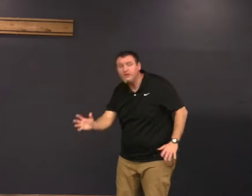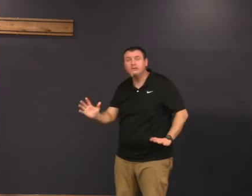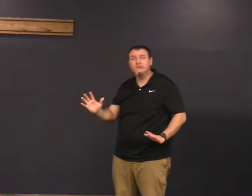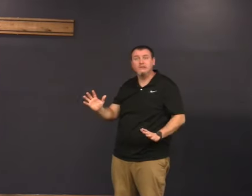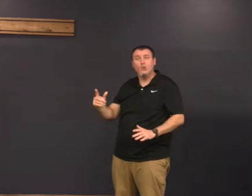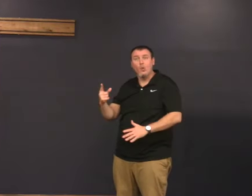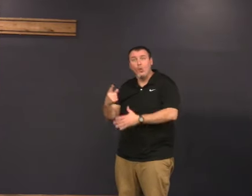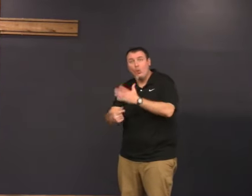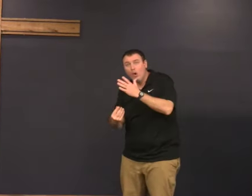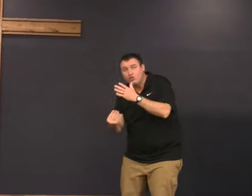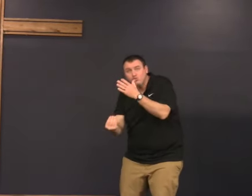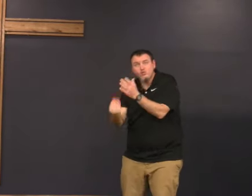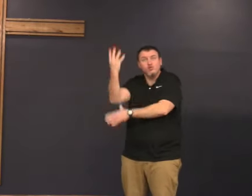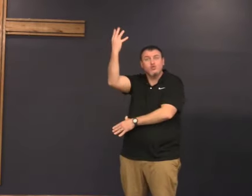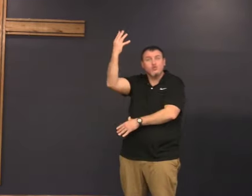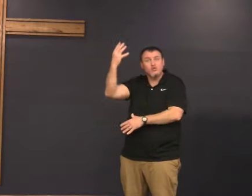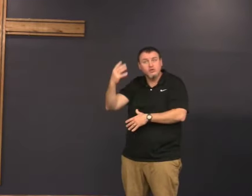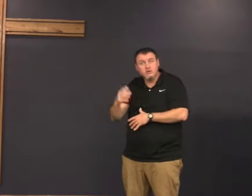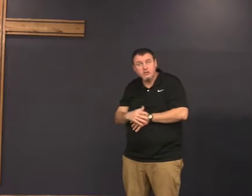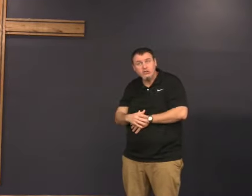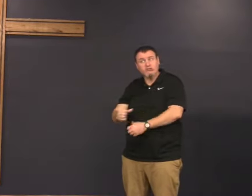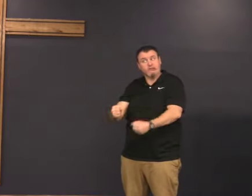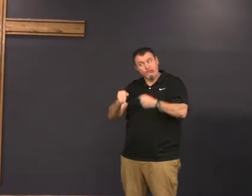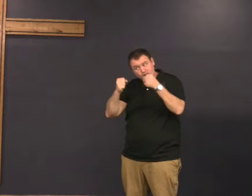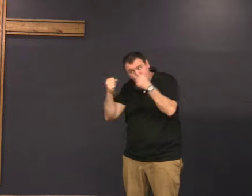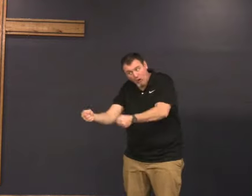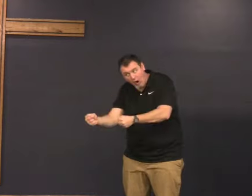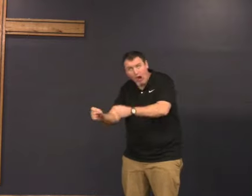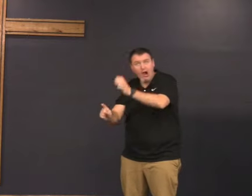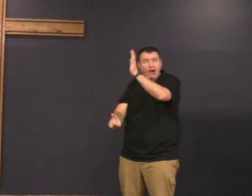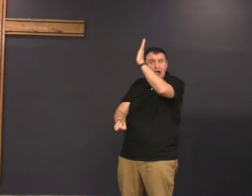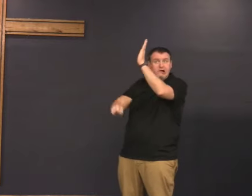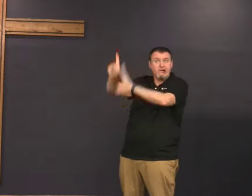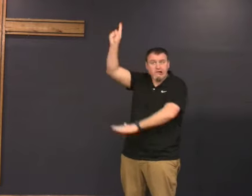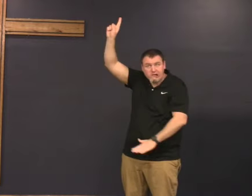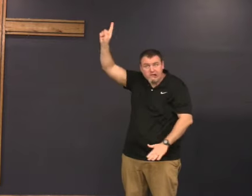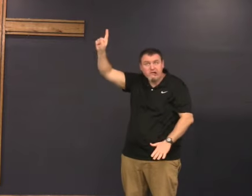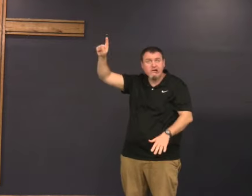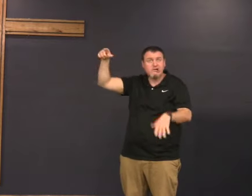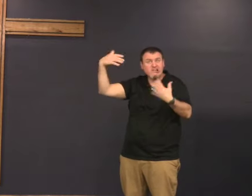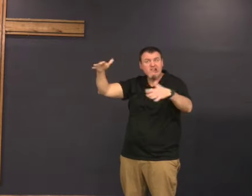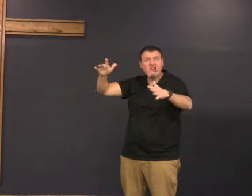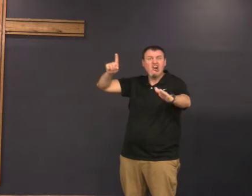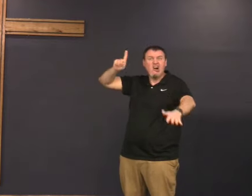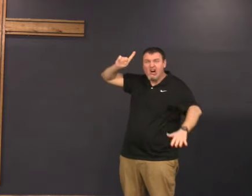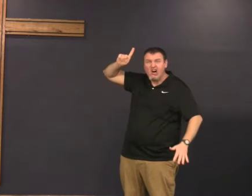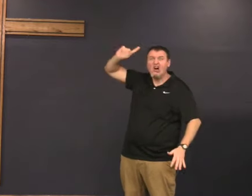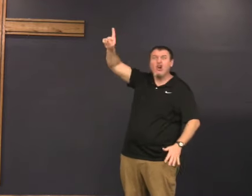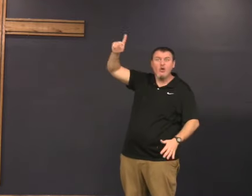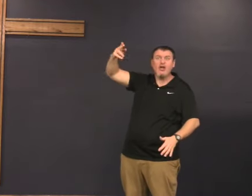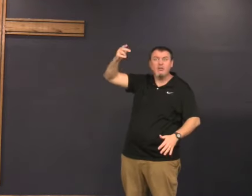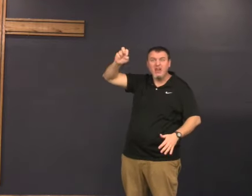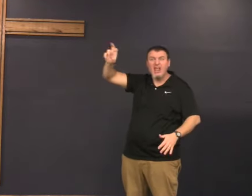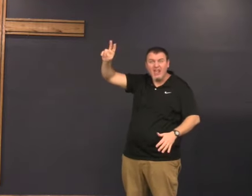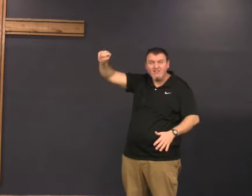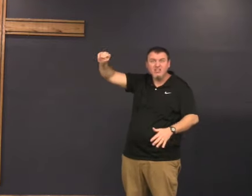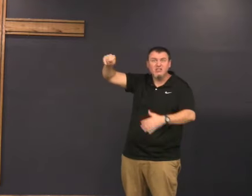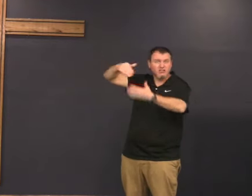what you saw, the tree that you saw, which grew in the storm, whose height reached into the heaven,